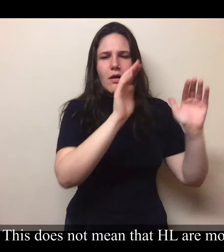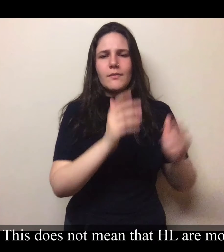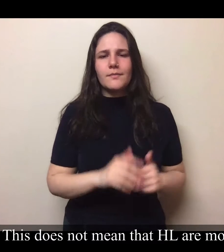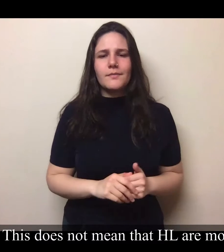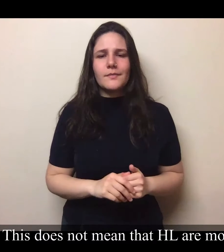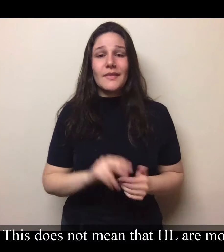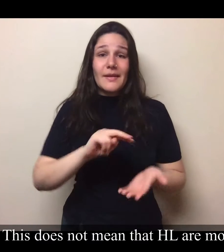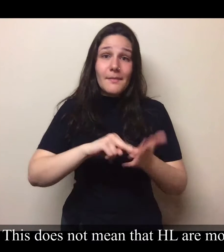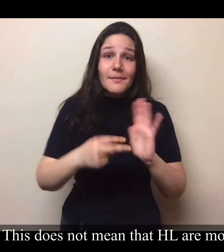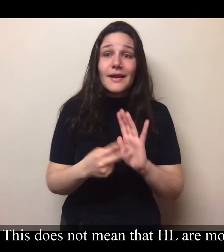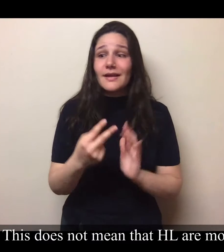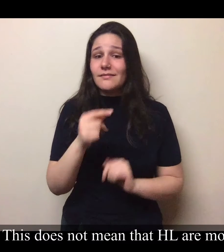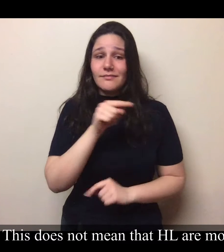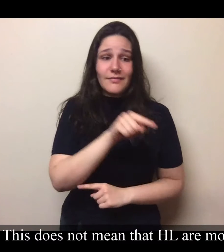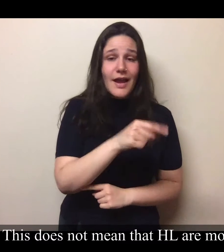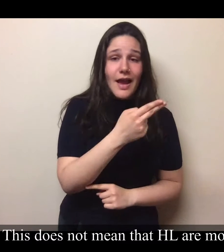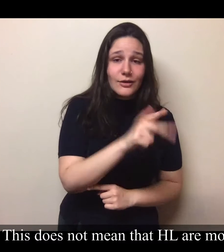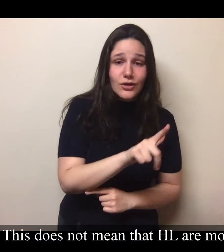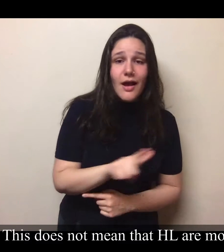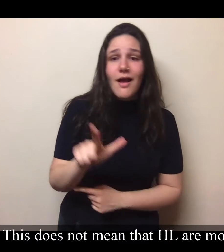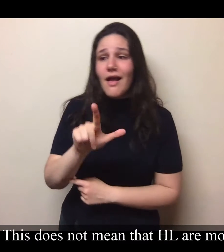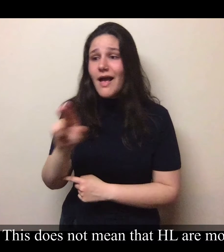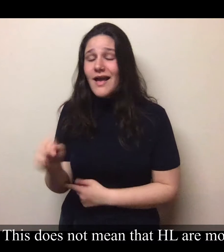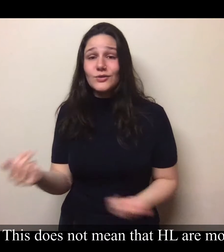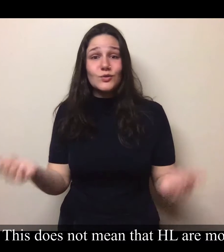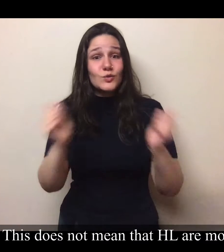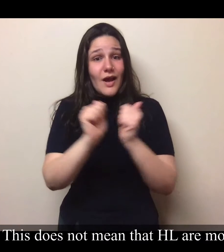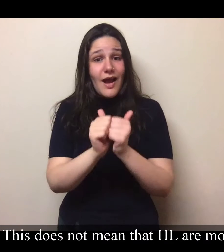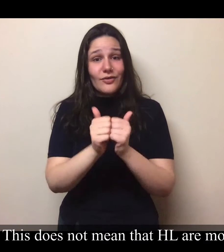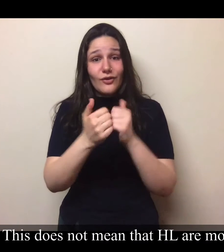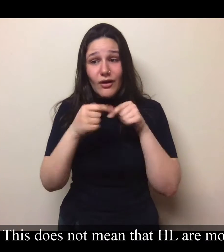that heritage learners are more skilled, they're simply different.